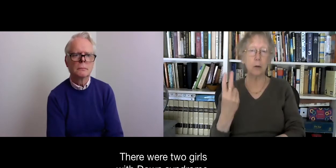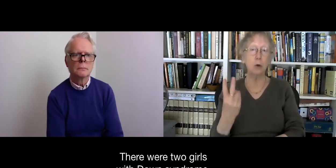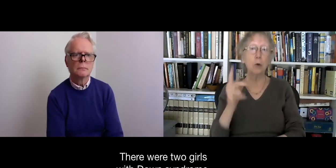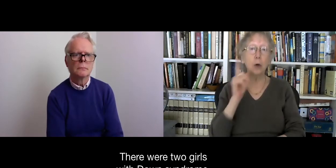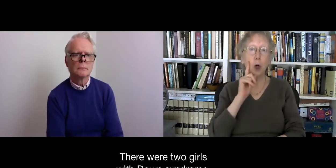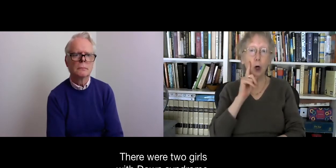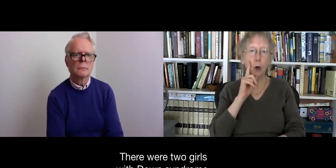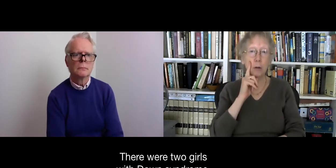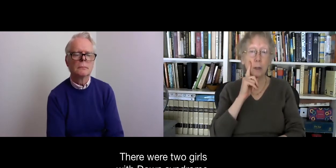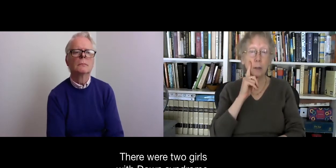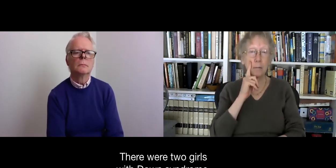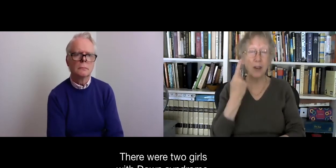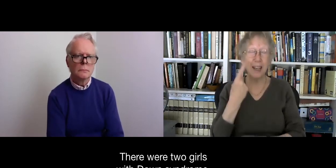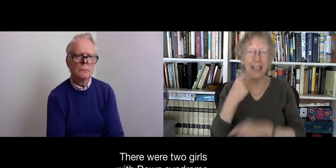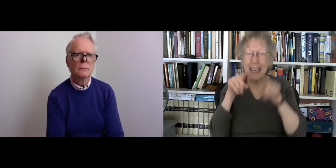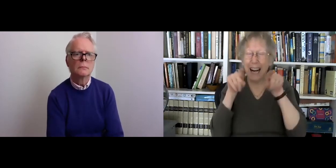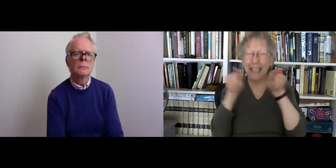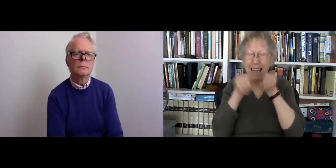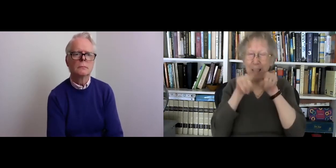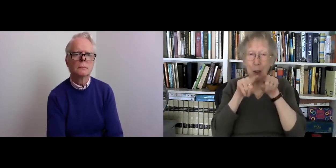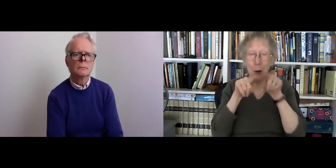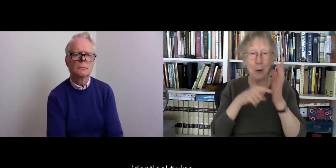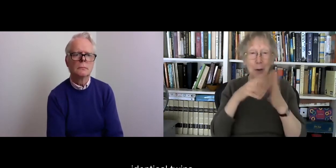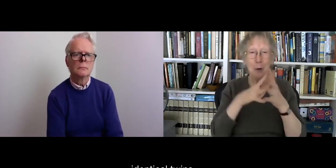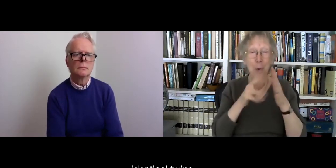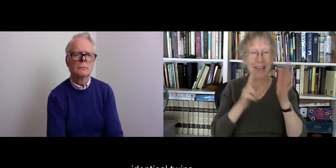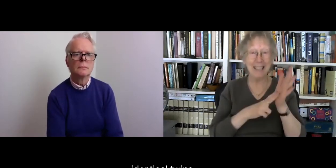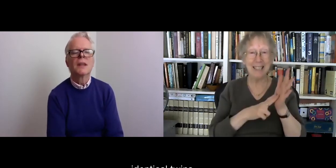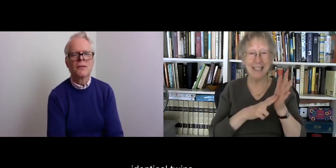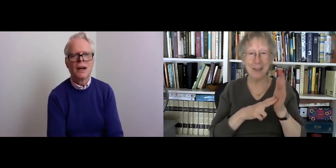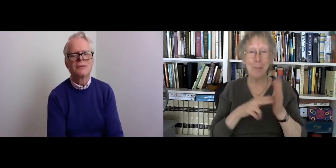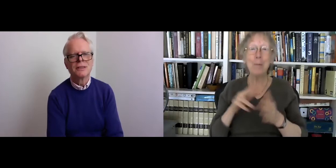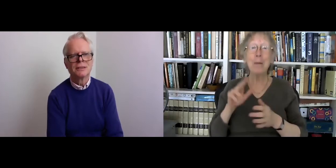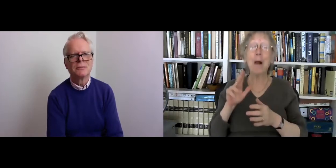So there were 2 girls with Down syndrome, identical twins.